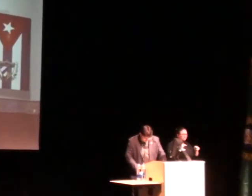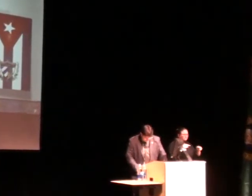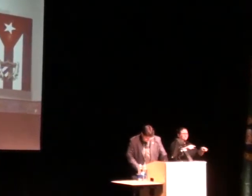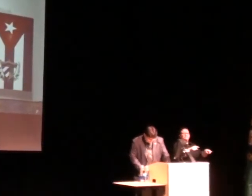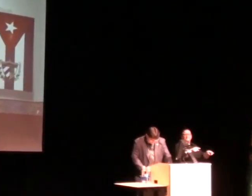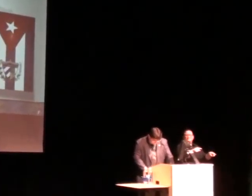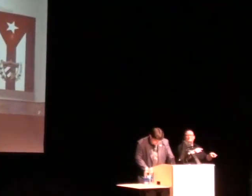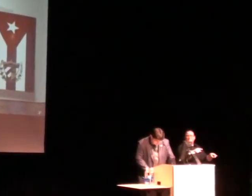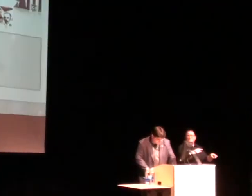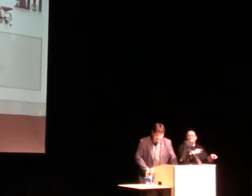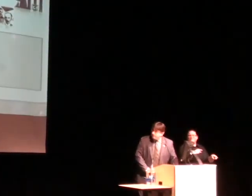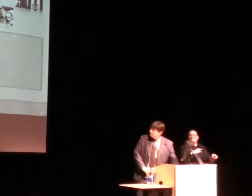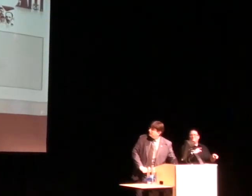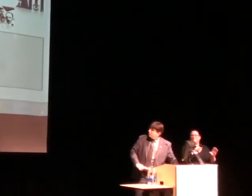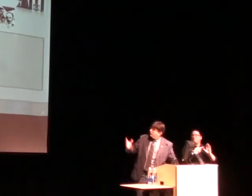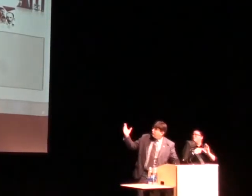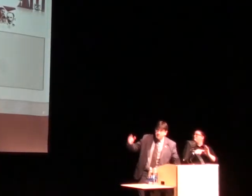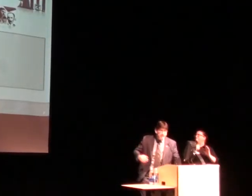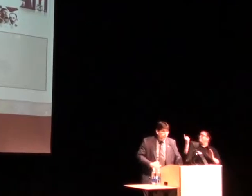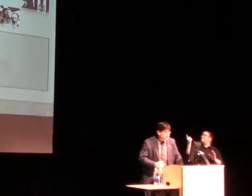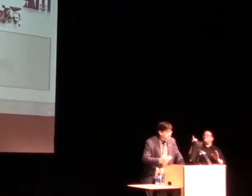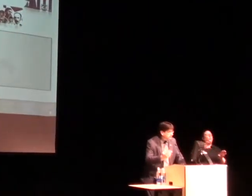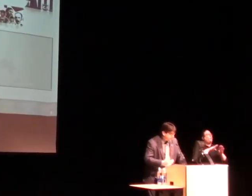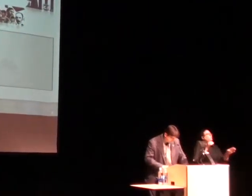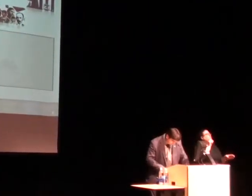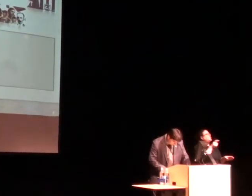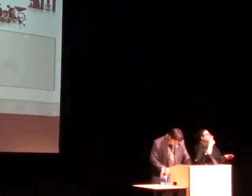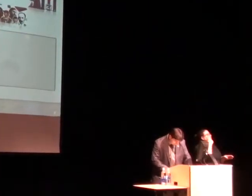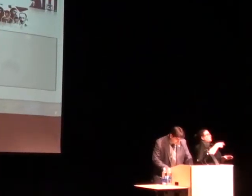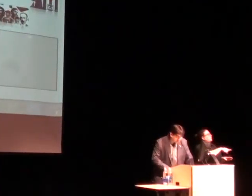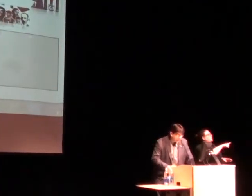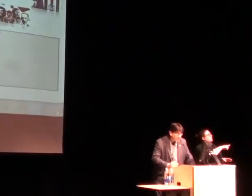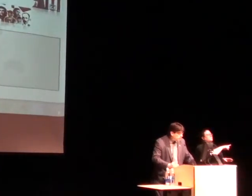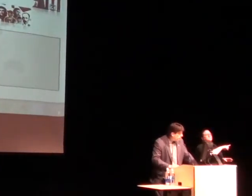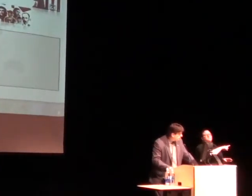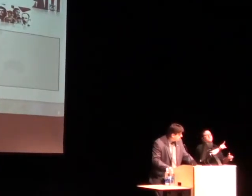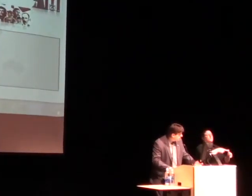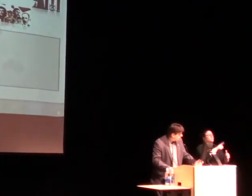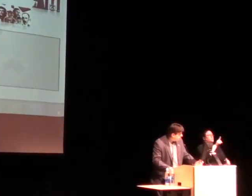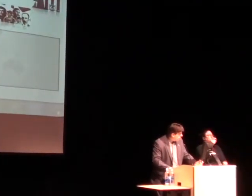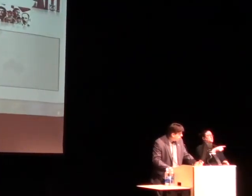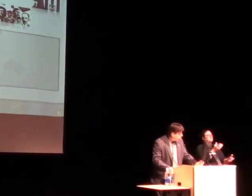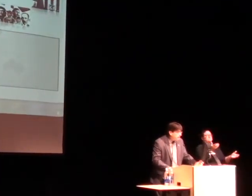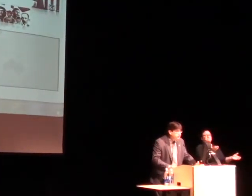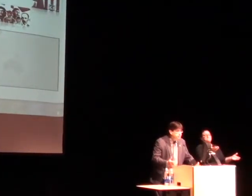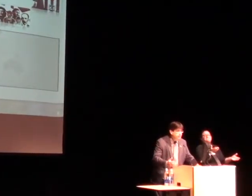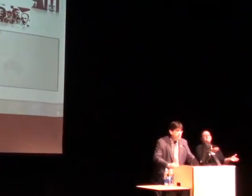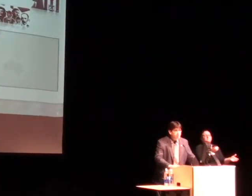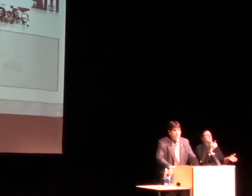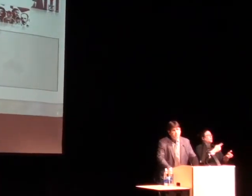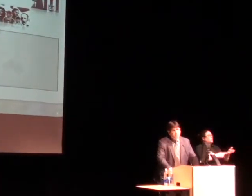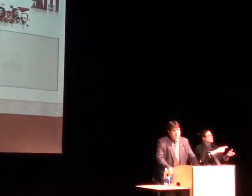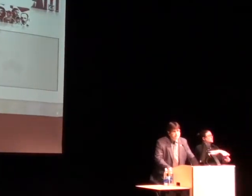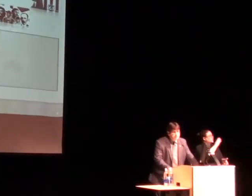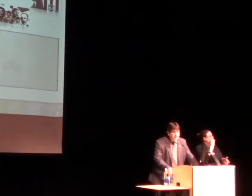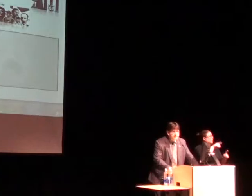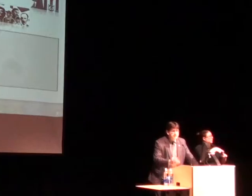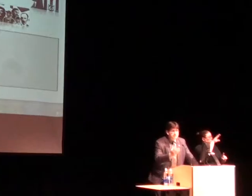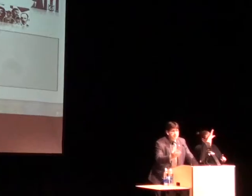that reason, let's start. Well, opening questions for you. First question, what do you know about